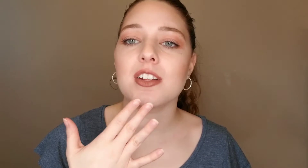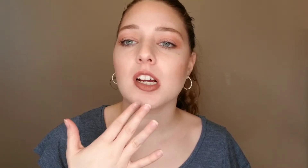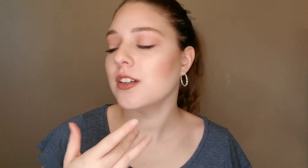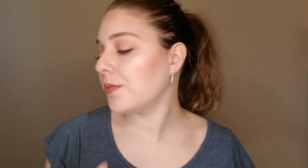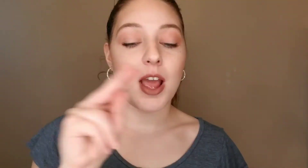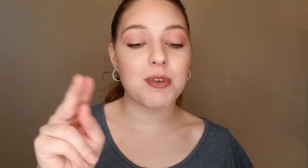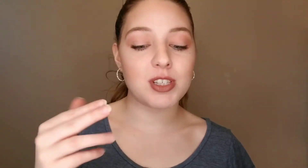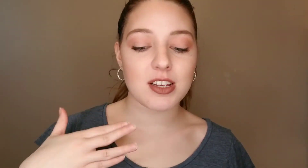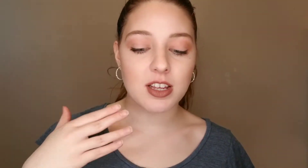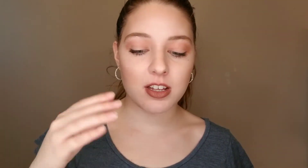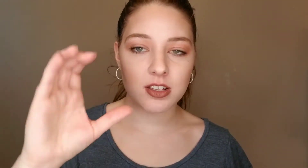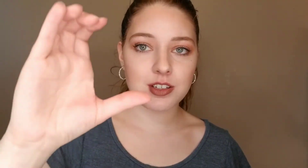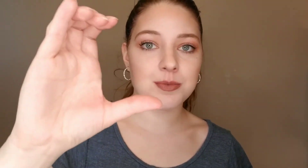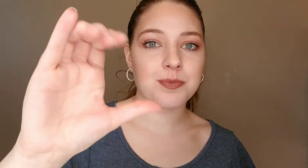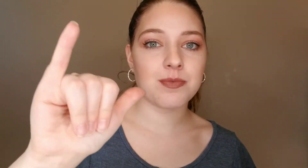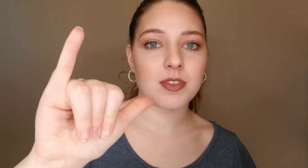color. I'm using